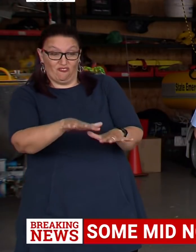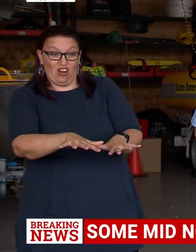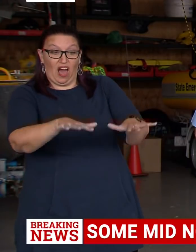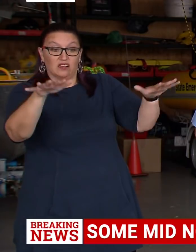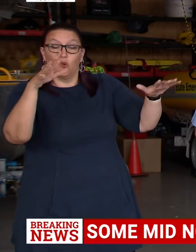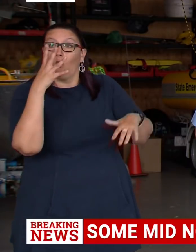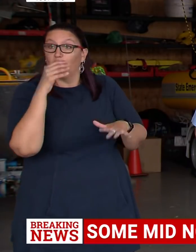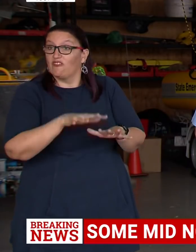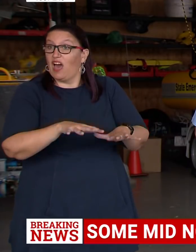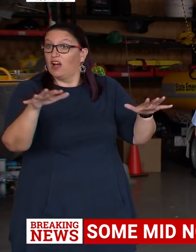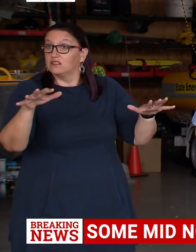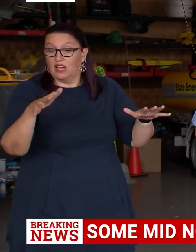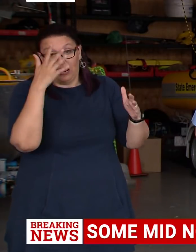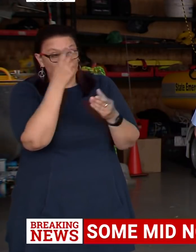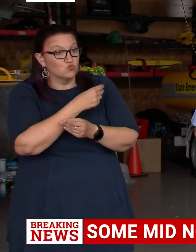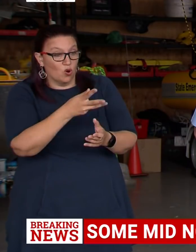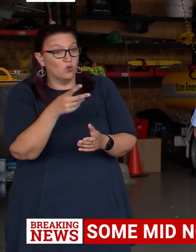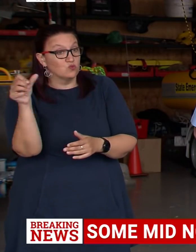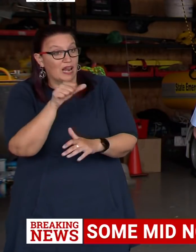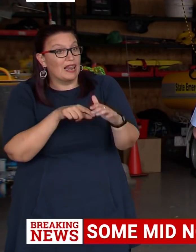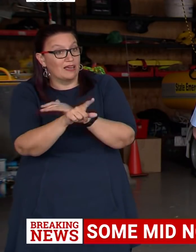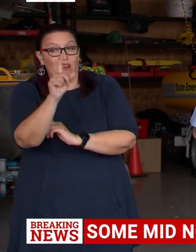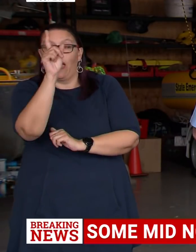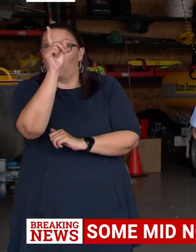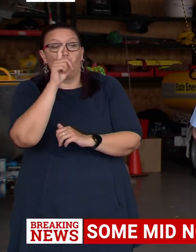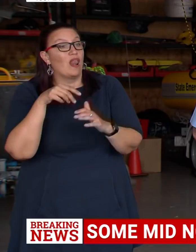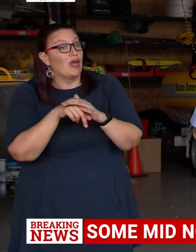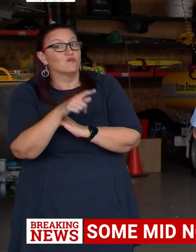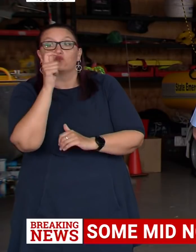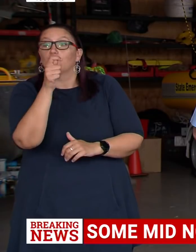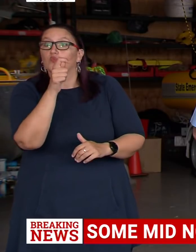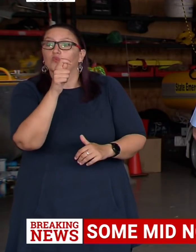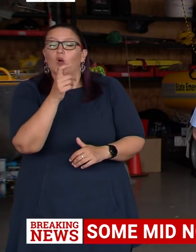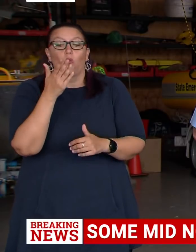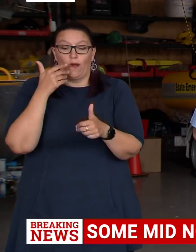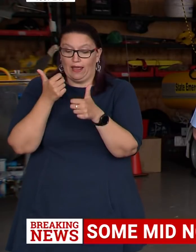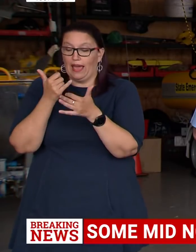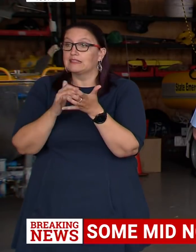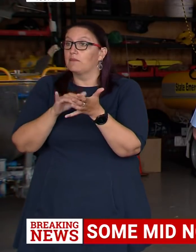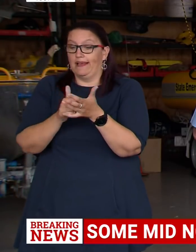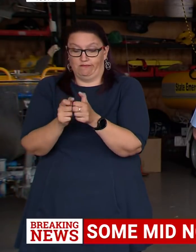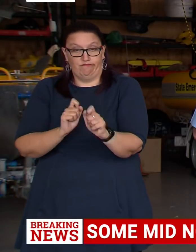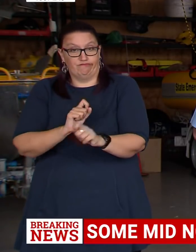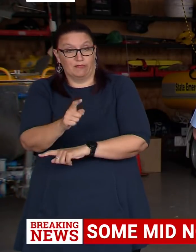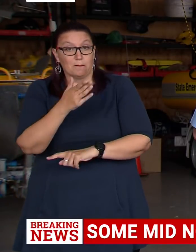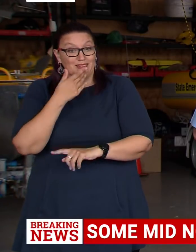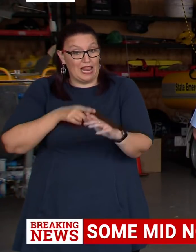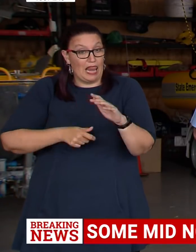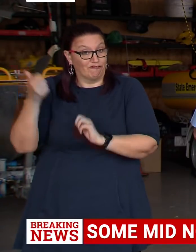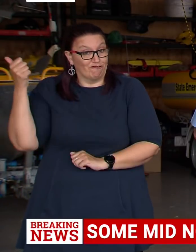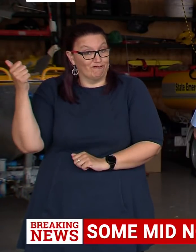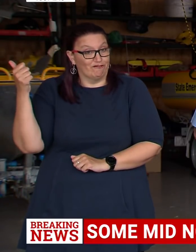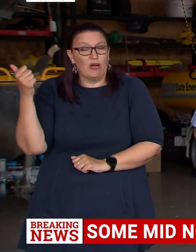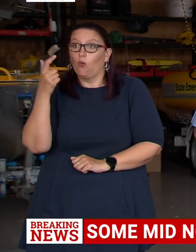that they have a plan, so that if they are asked to evacuate, they do it quickly. That is our absolute priority. It could be